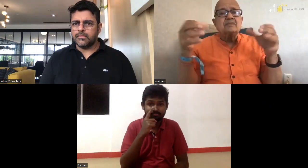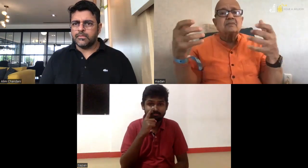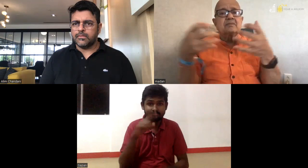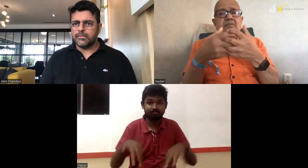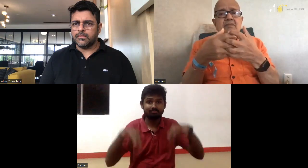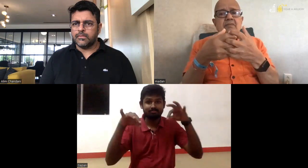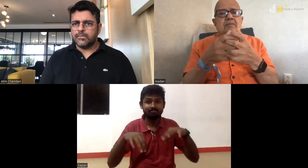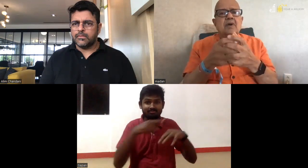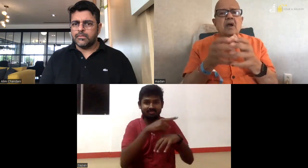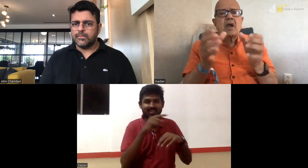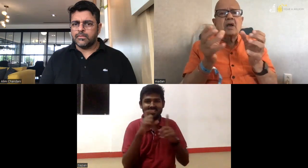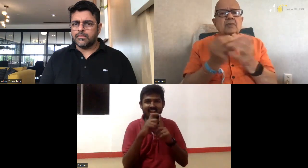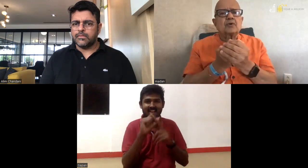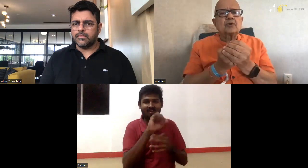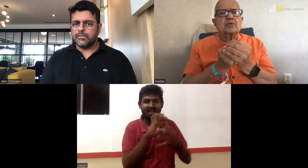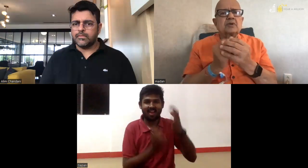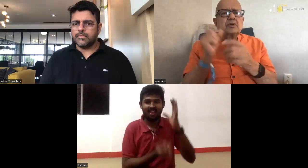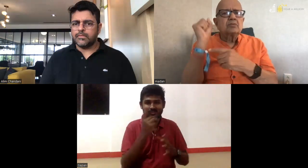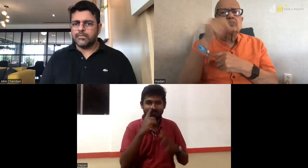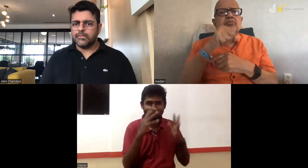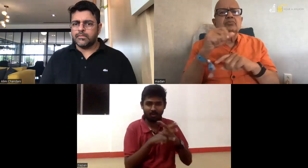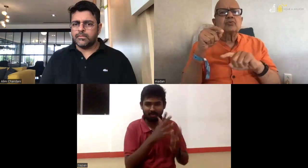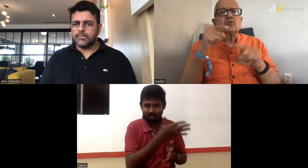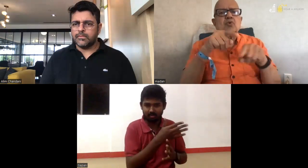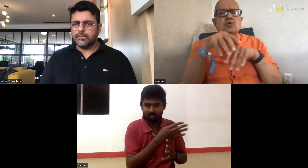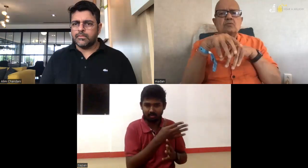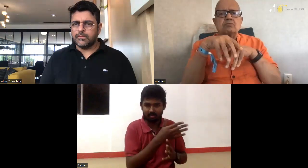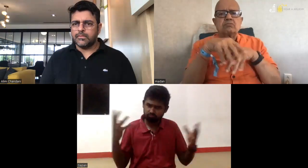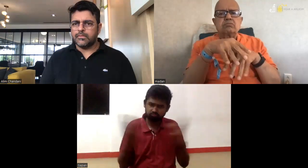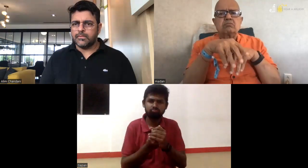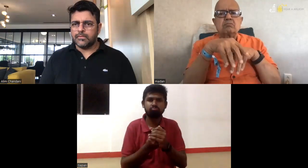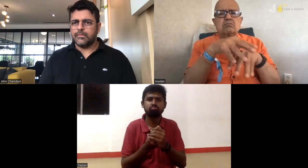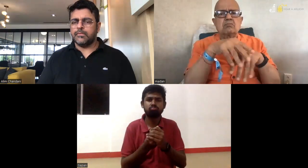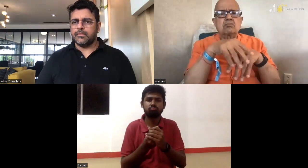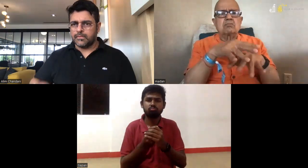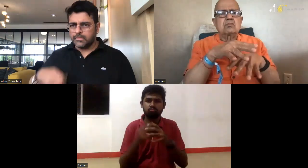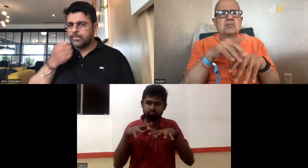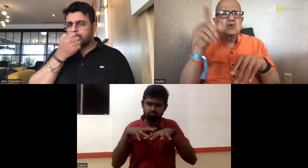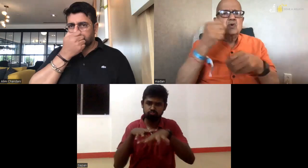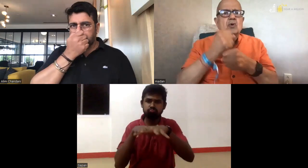the ISL and they are not aware, and they are still working on the translation part.